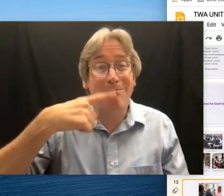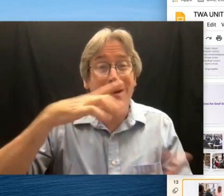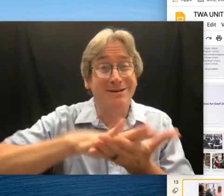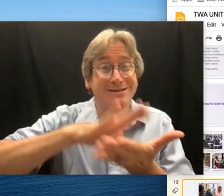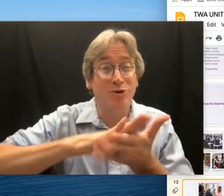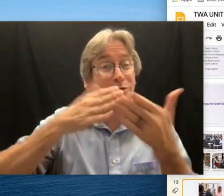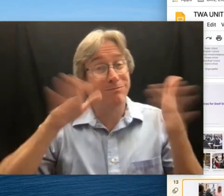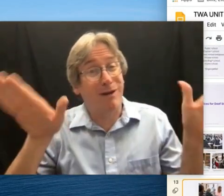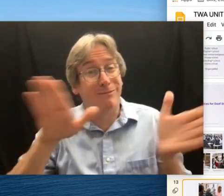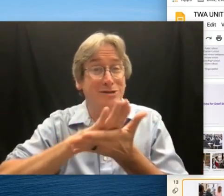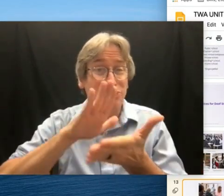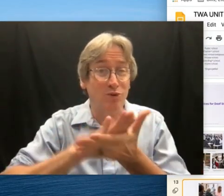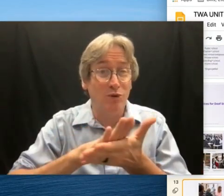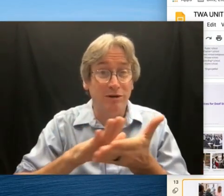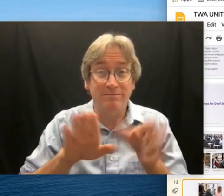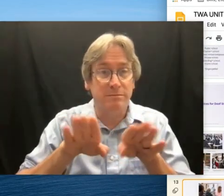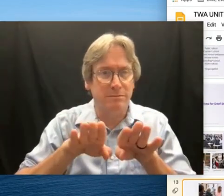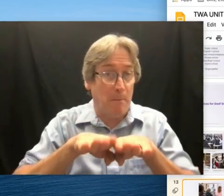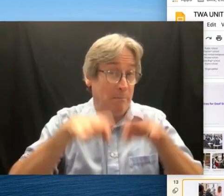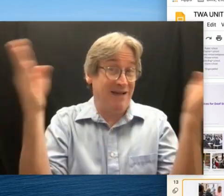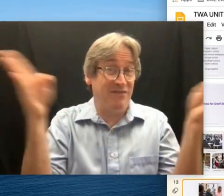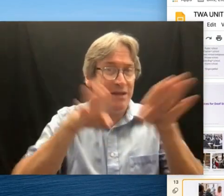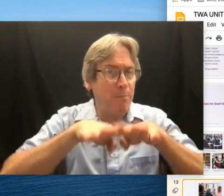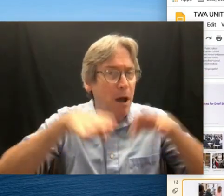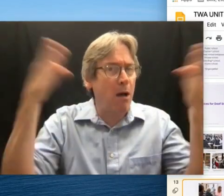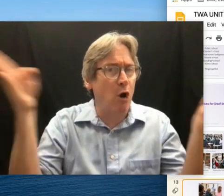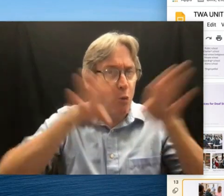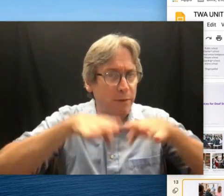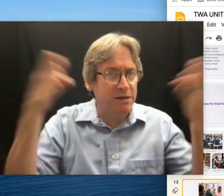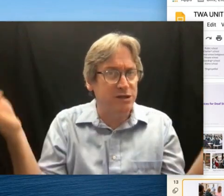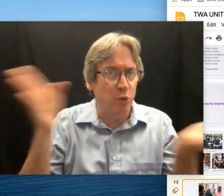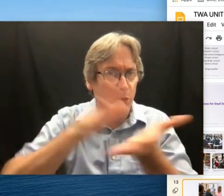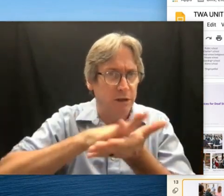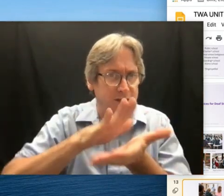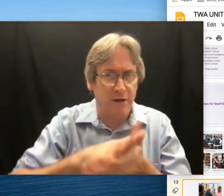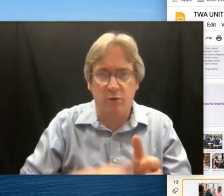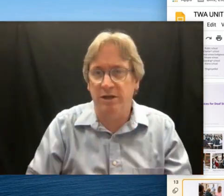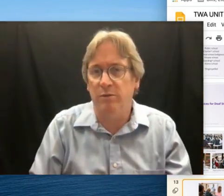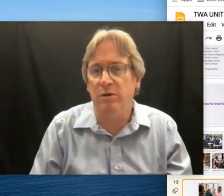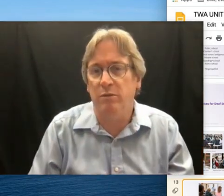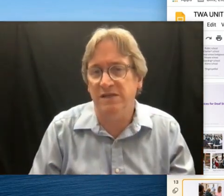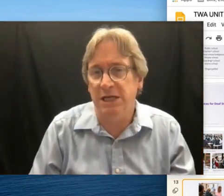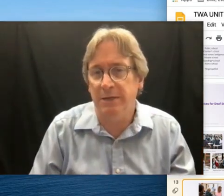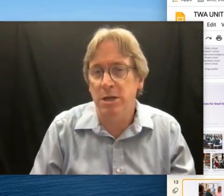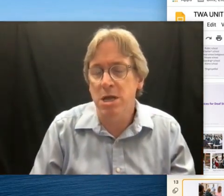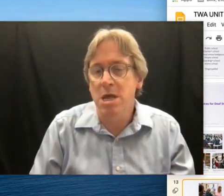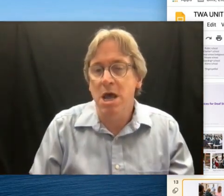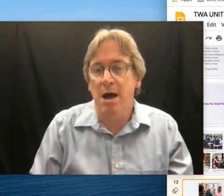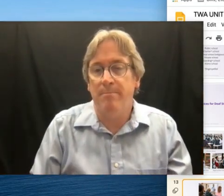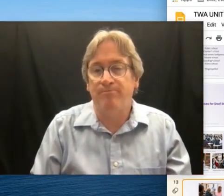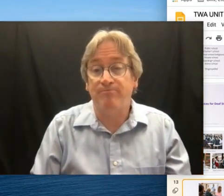So public school. I think open school is another one that we've